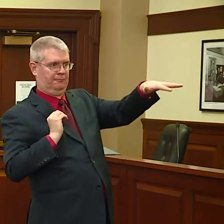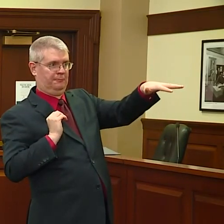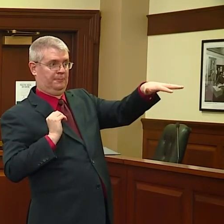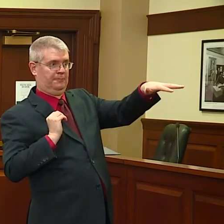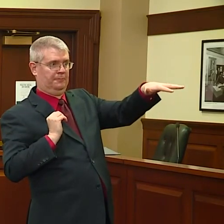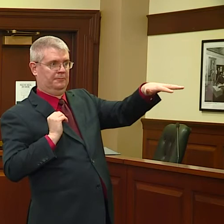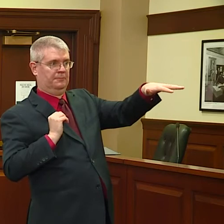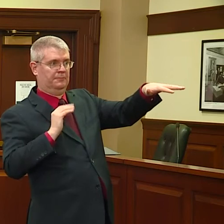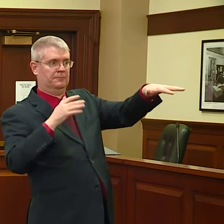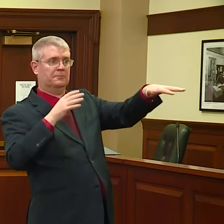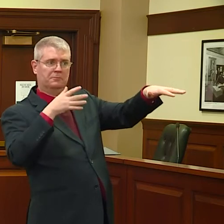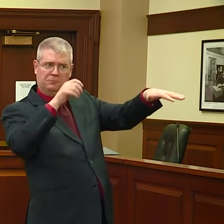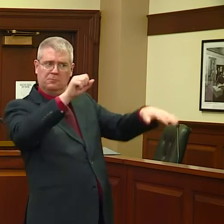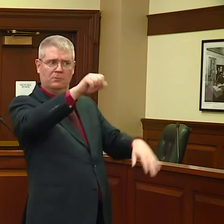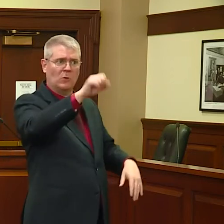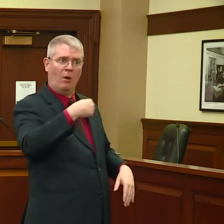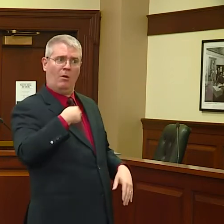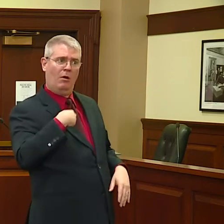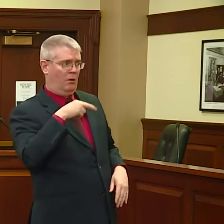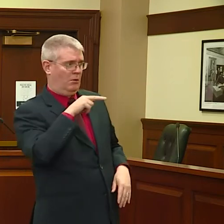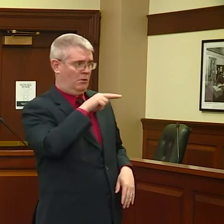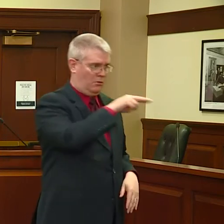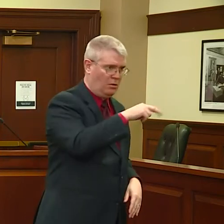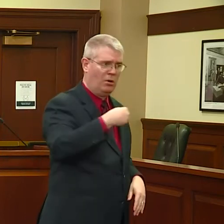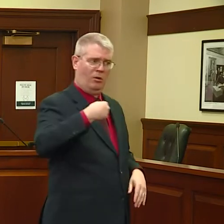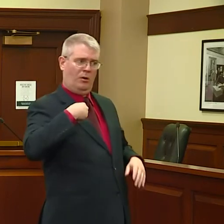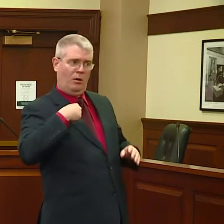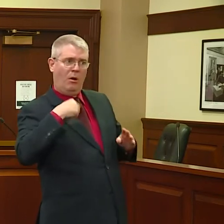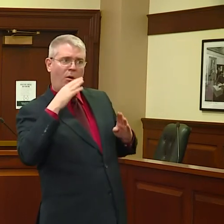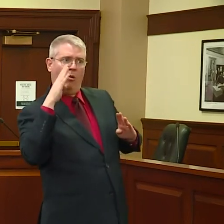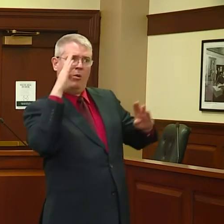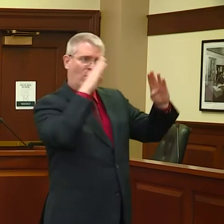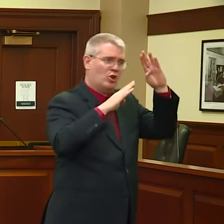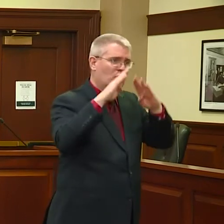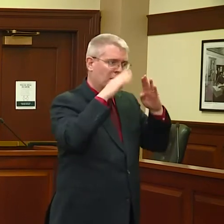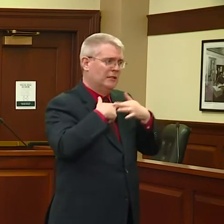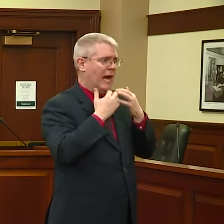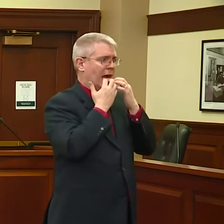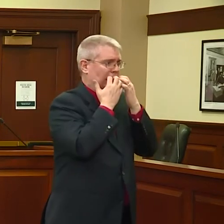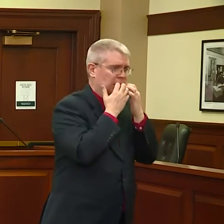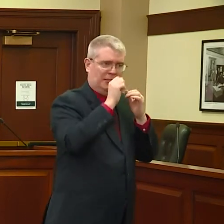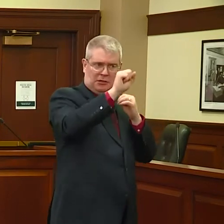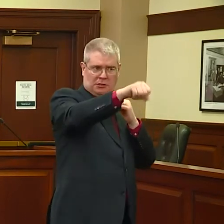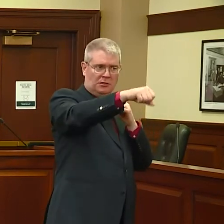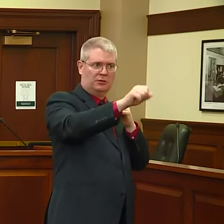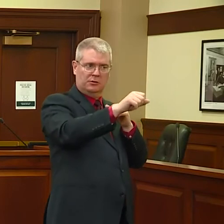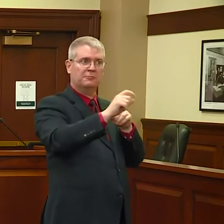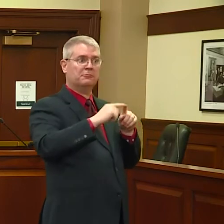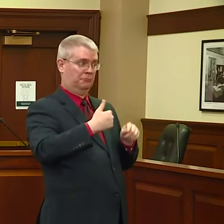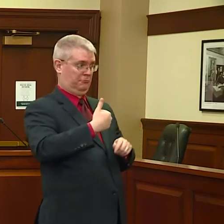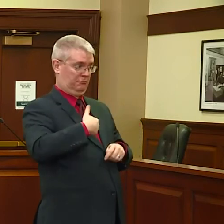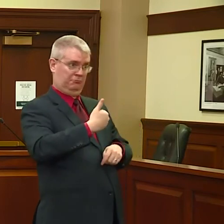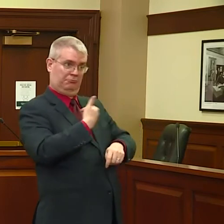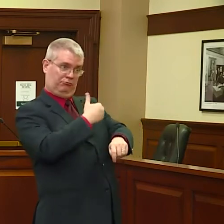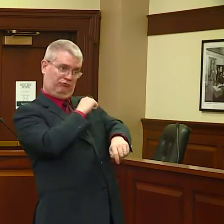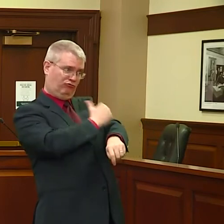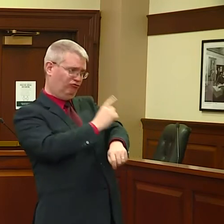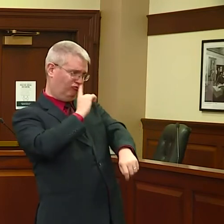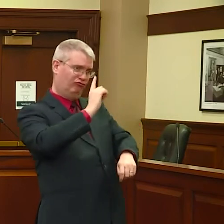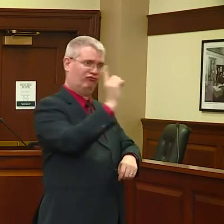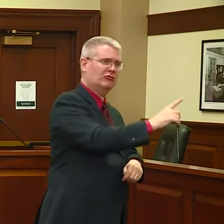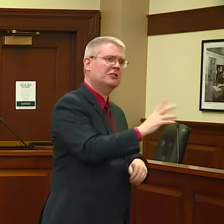Hi, Governor. I had a question about the map that Dr. Hahn showed. And I guess this question would be for either